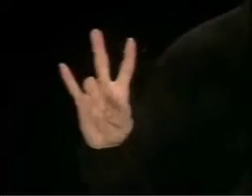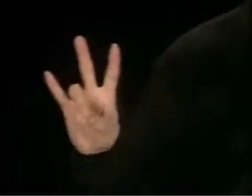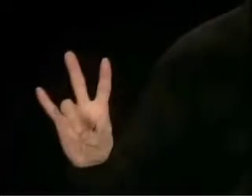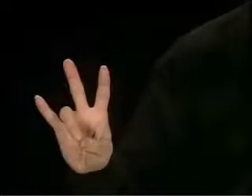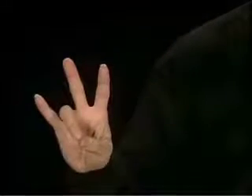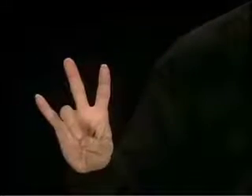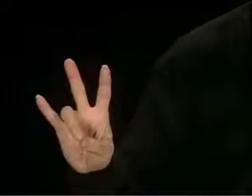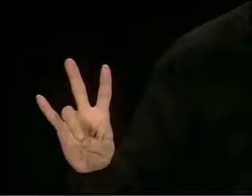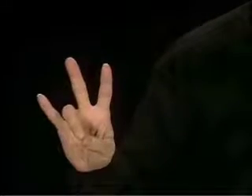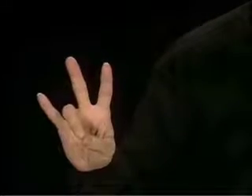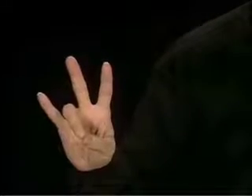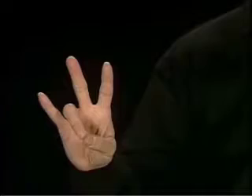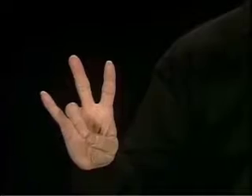77,